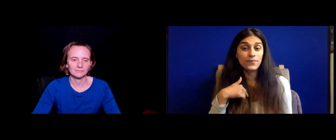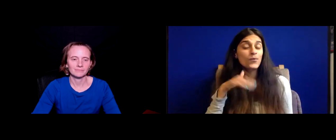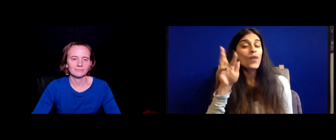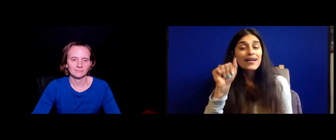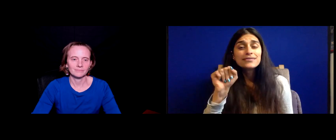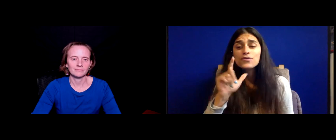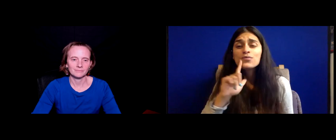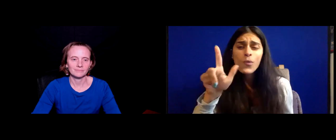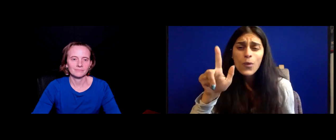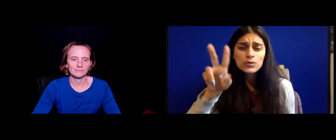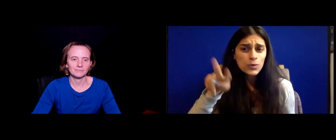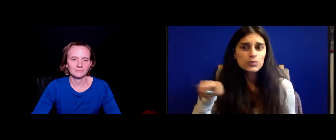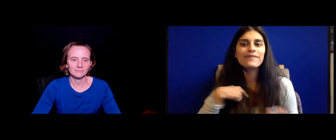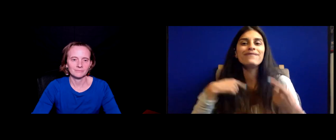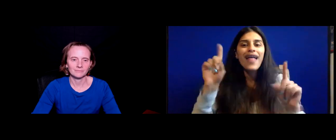like that.